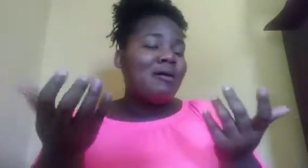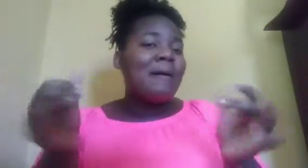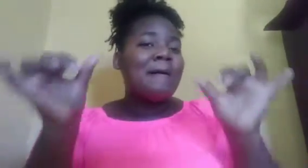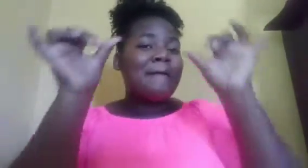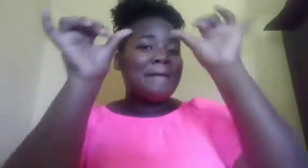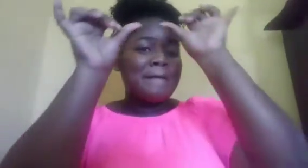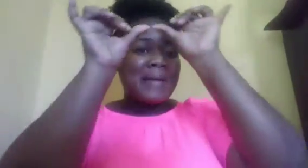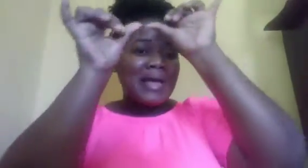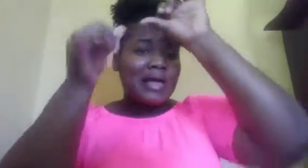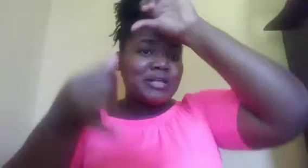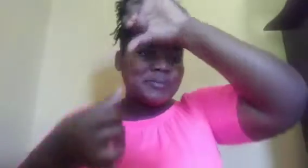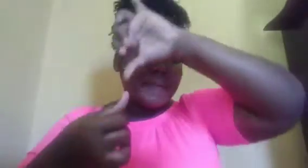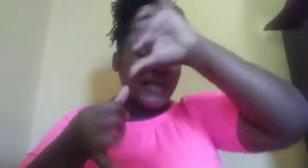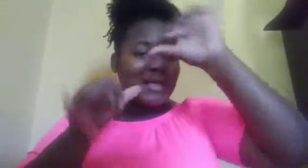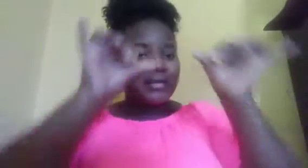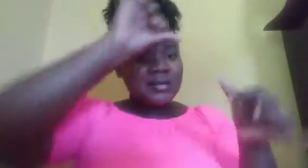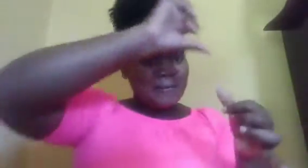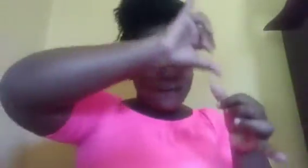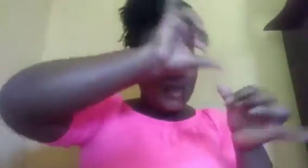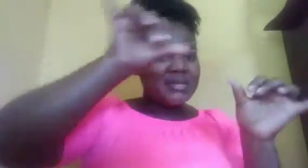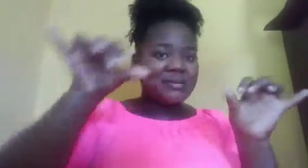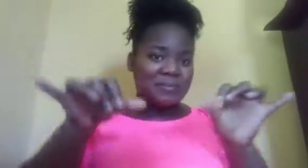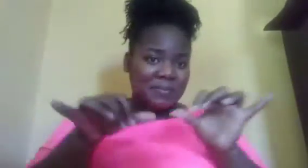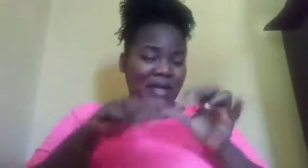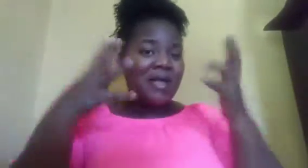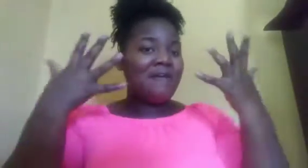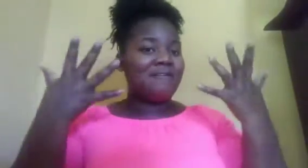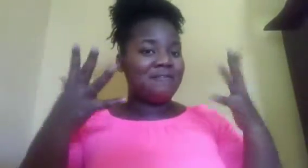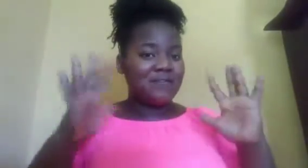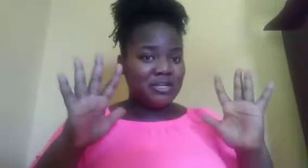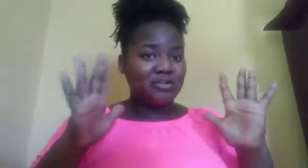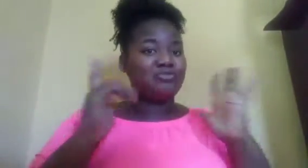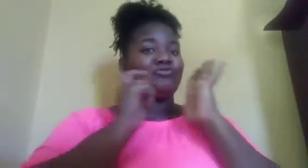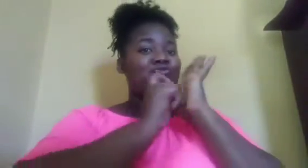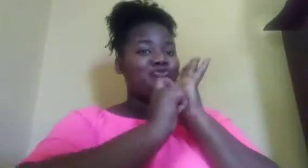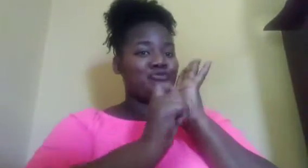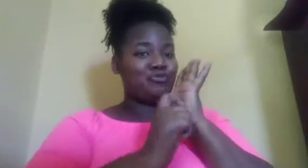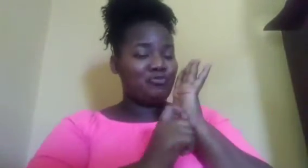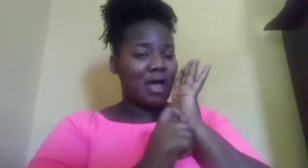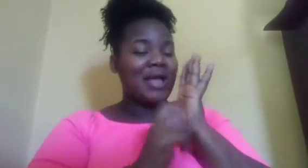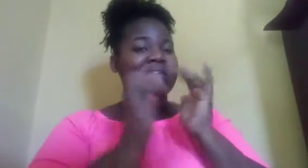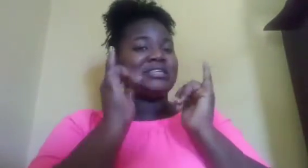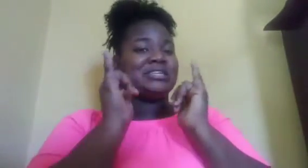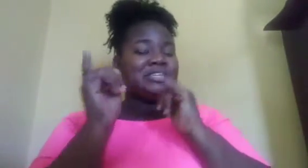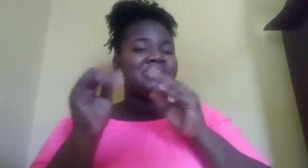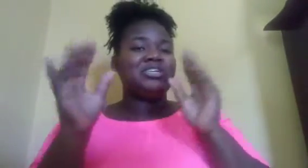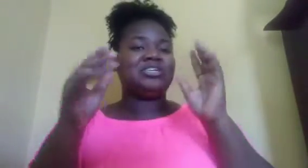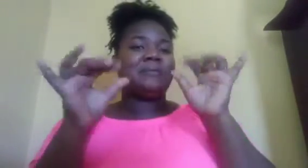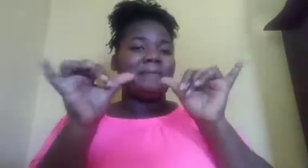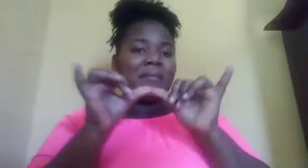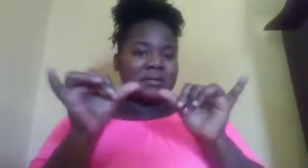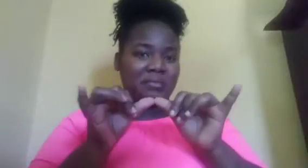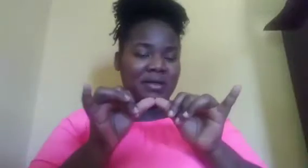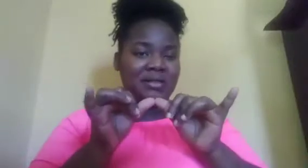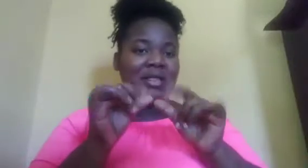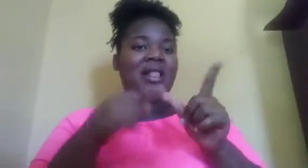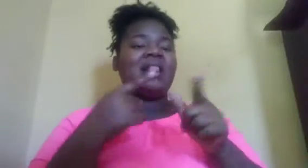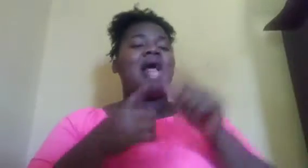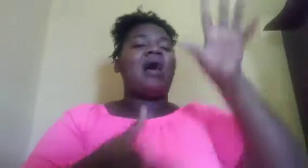Again, first we measure each side of the object, then we write the measurement,